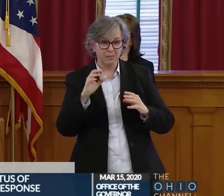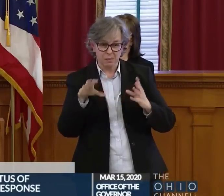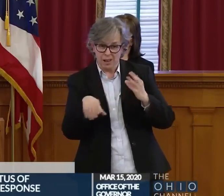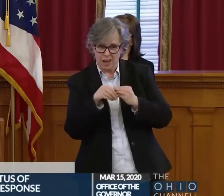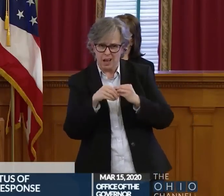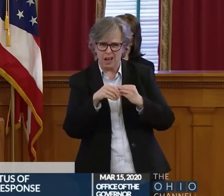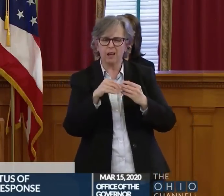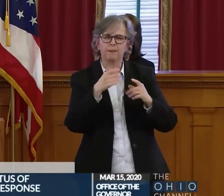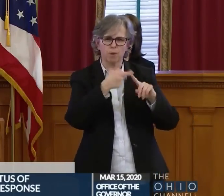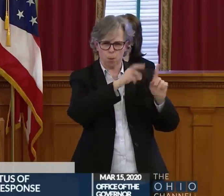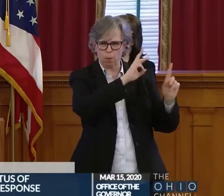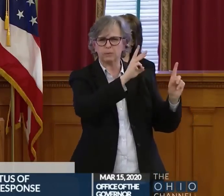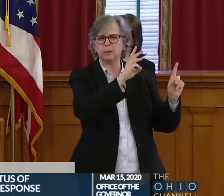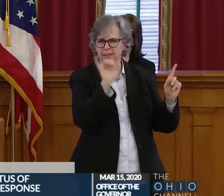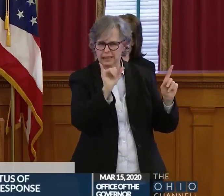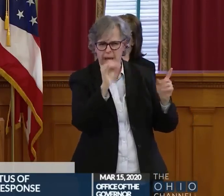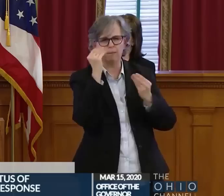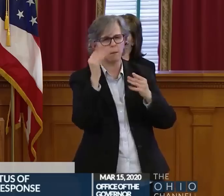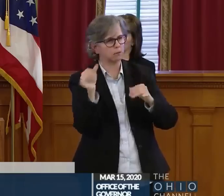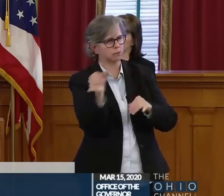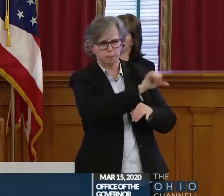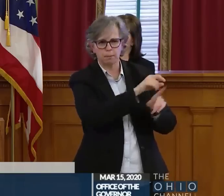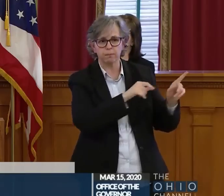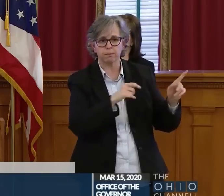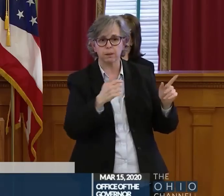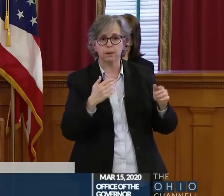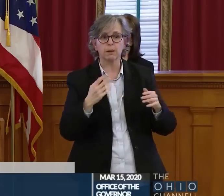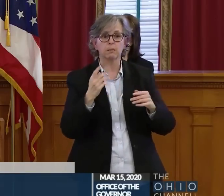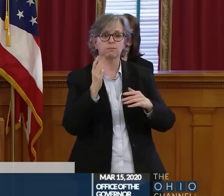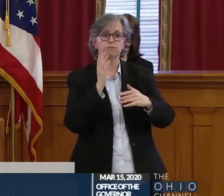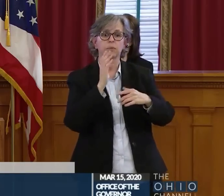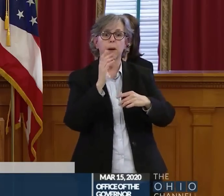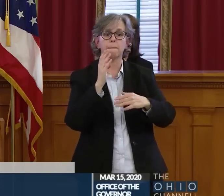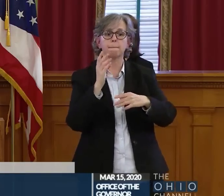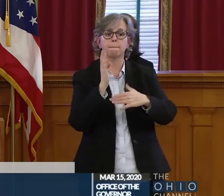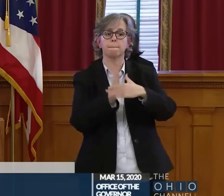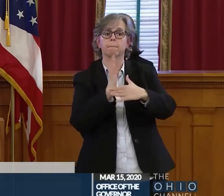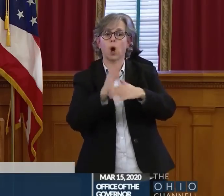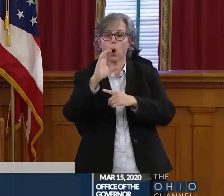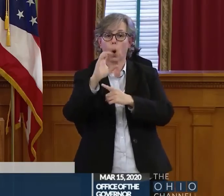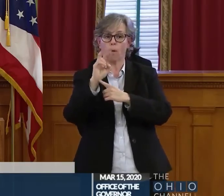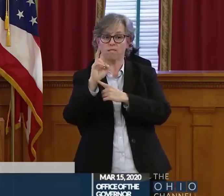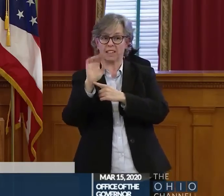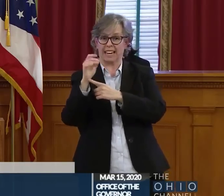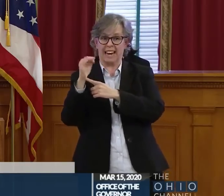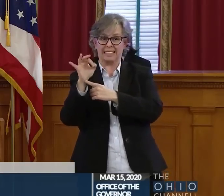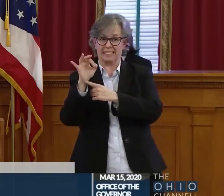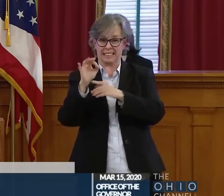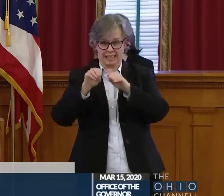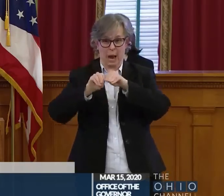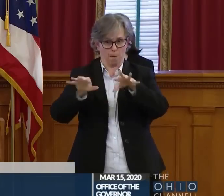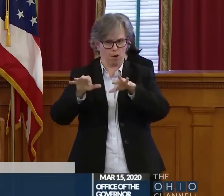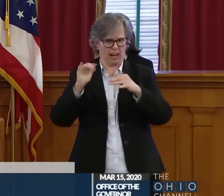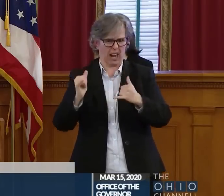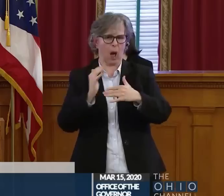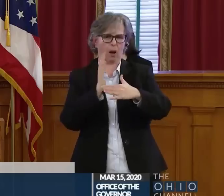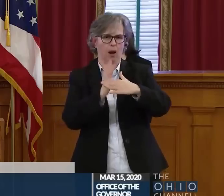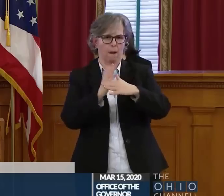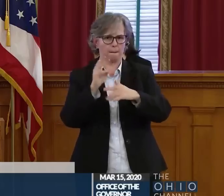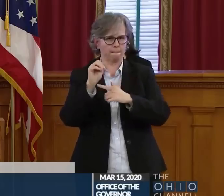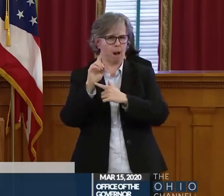In a moderate COVID-19 outbreak, as it hits the United States, and I'll say one more